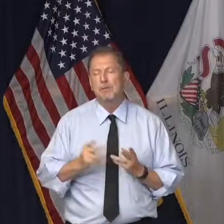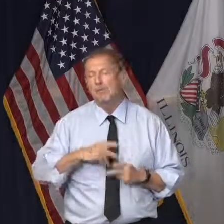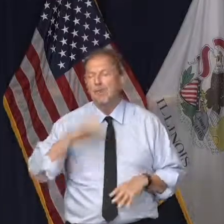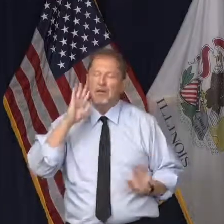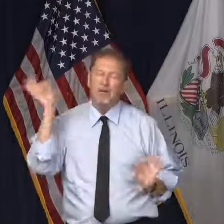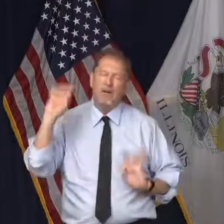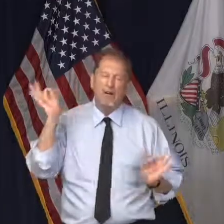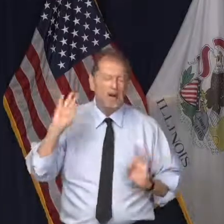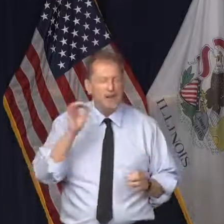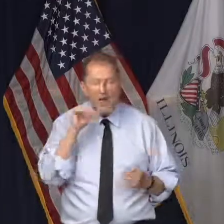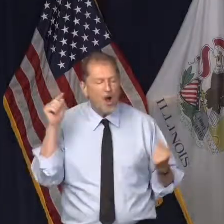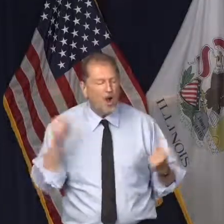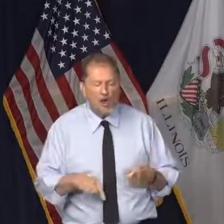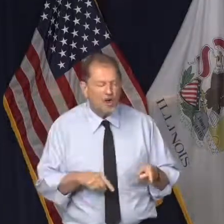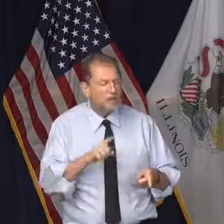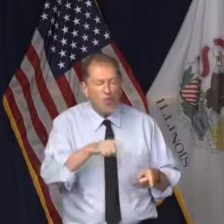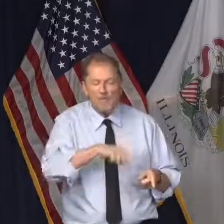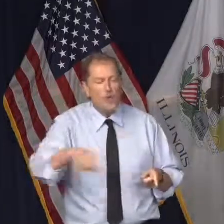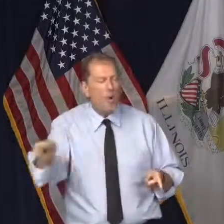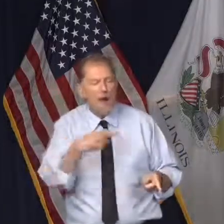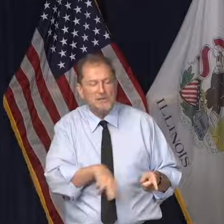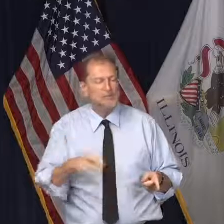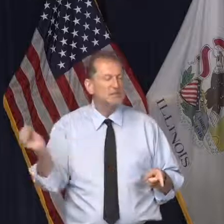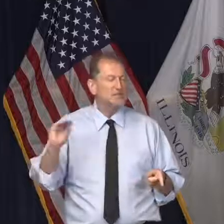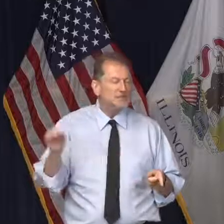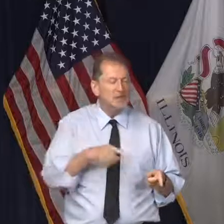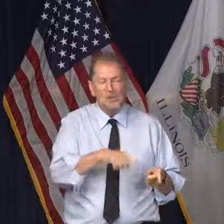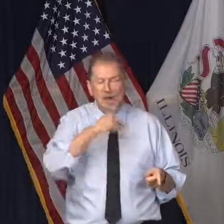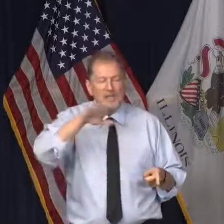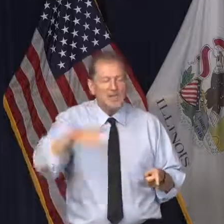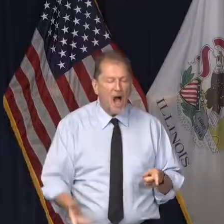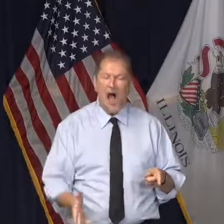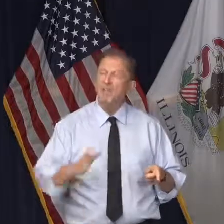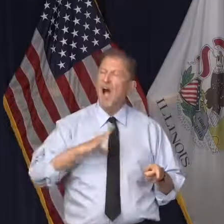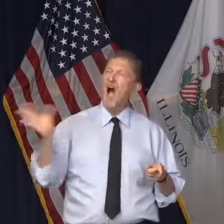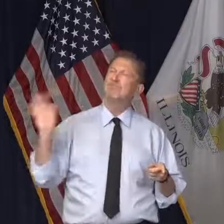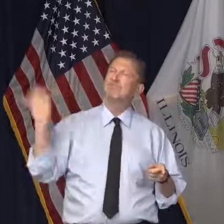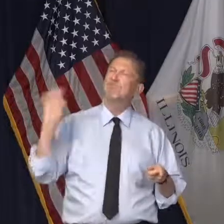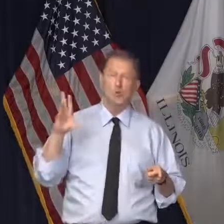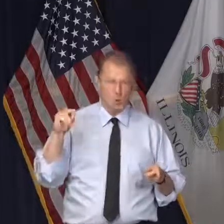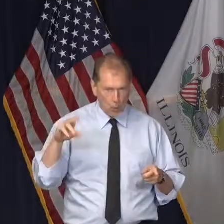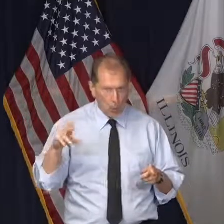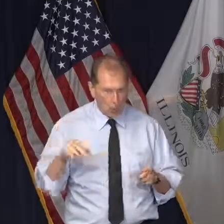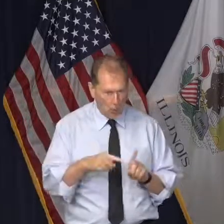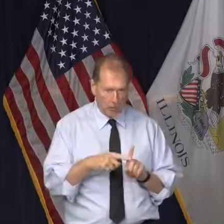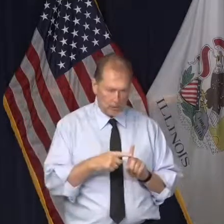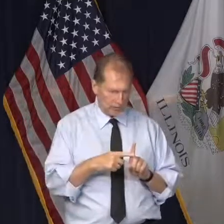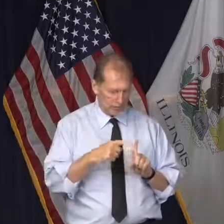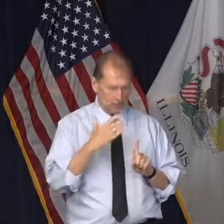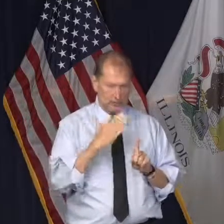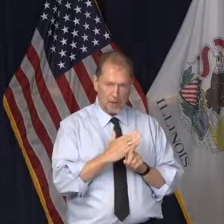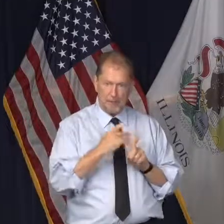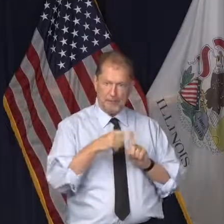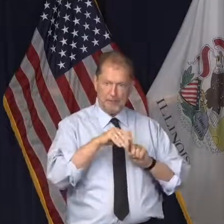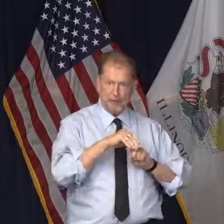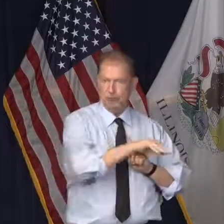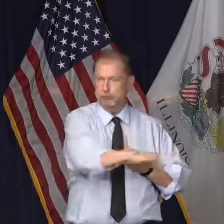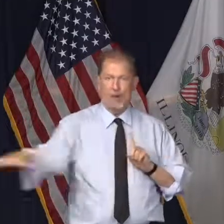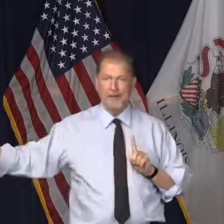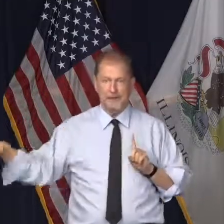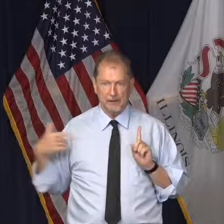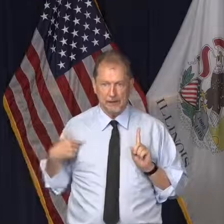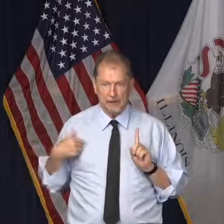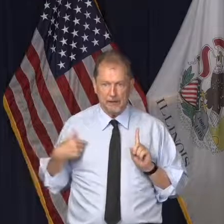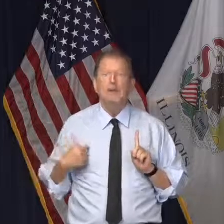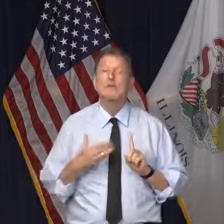gee, somebody didn't have to go to the hospital or they didn't die and therefore, well, there's nothing to it. That's just not accurate. I realize that there